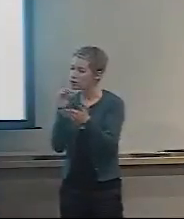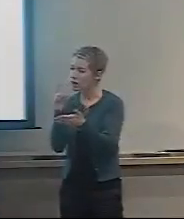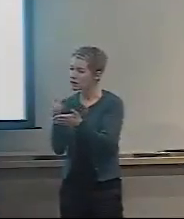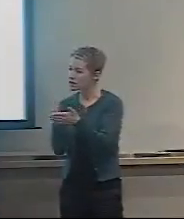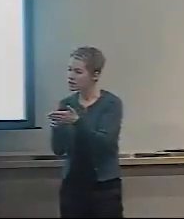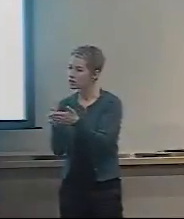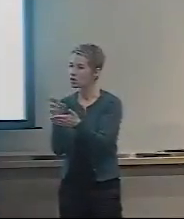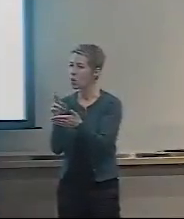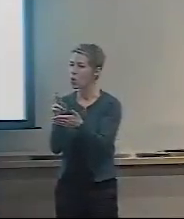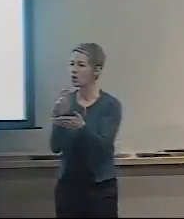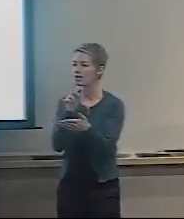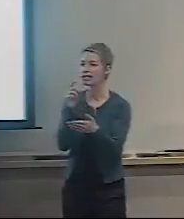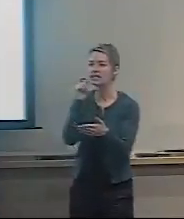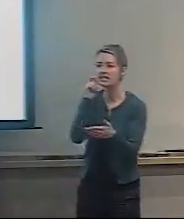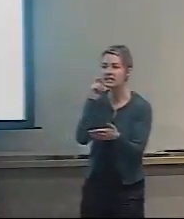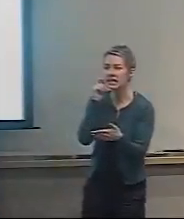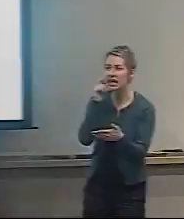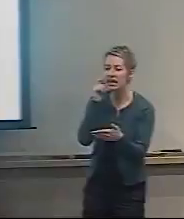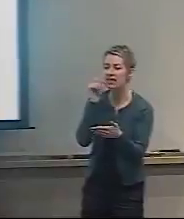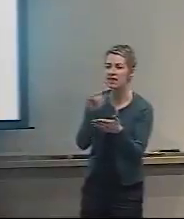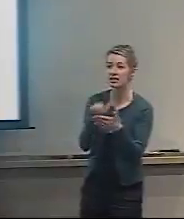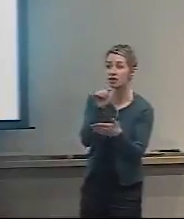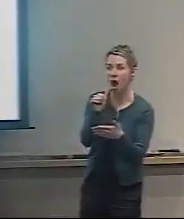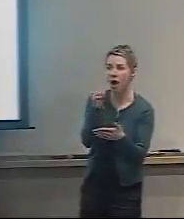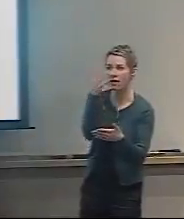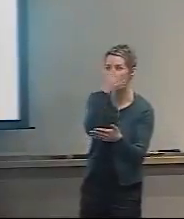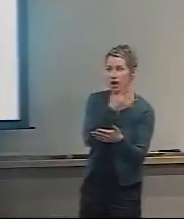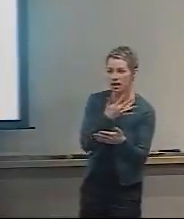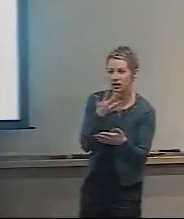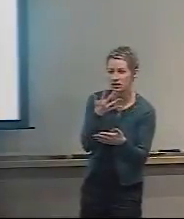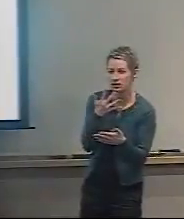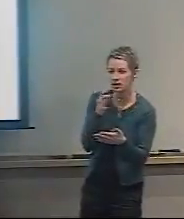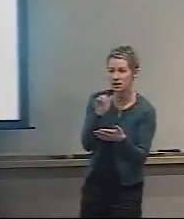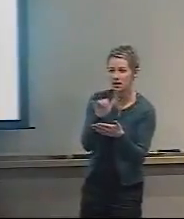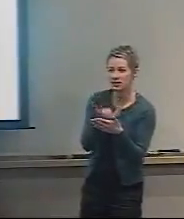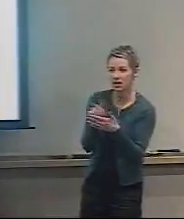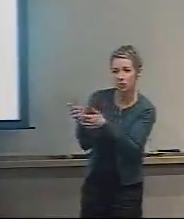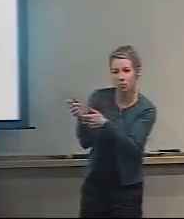more like skin that's not face than you call hand?